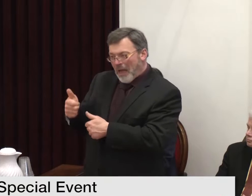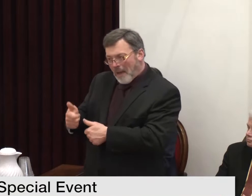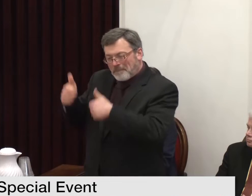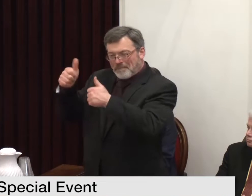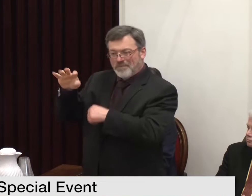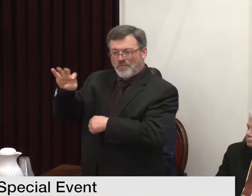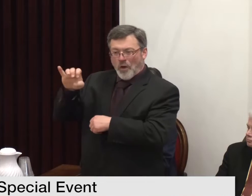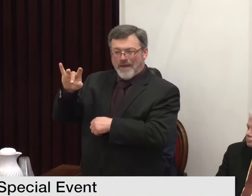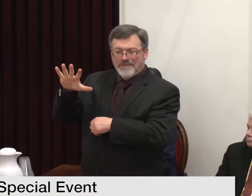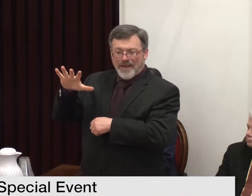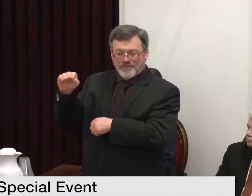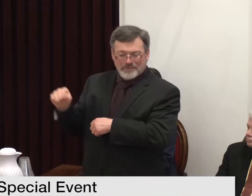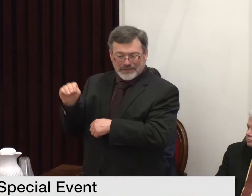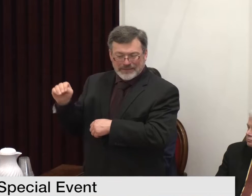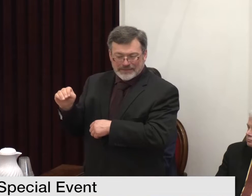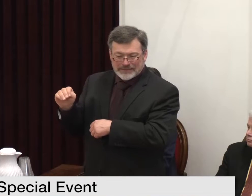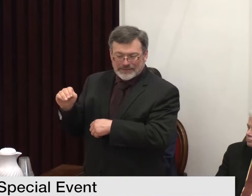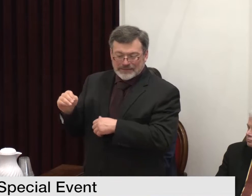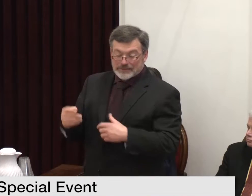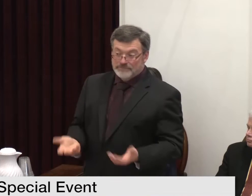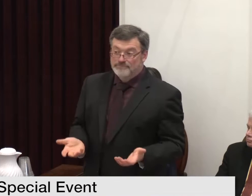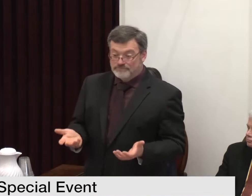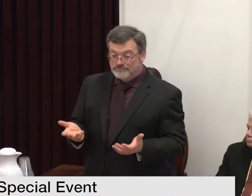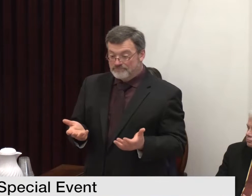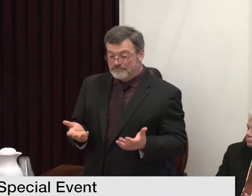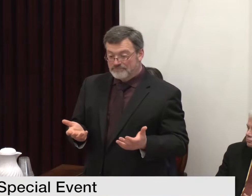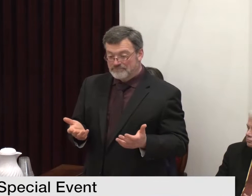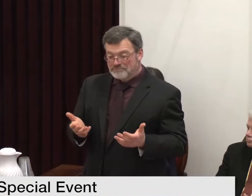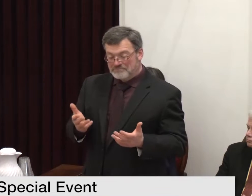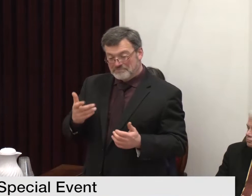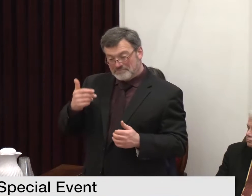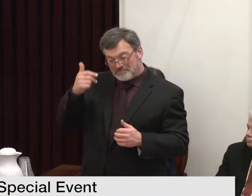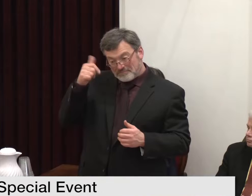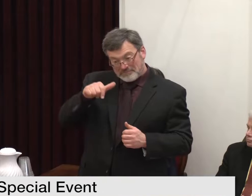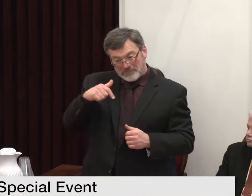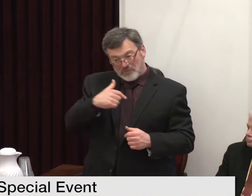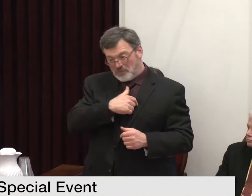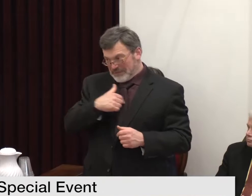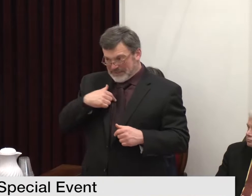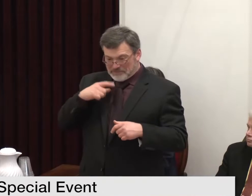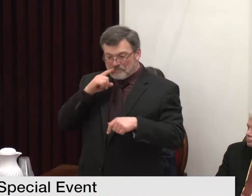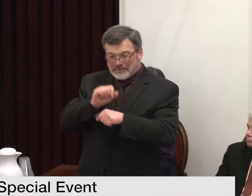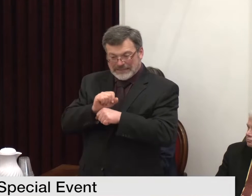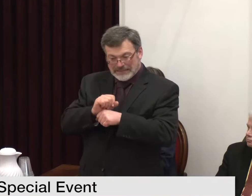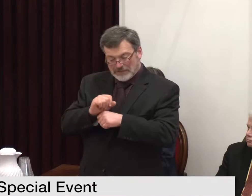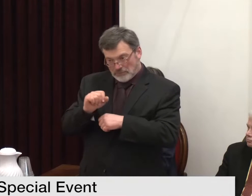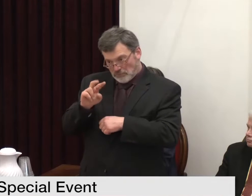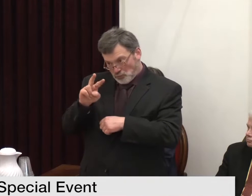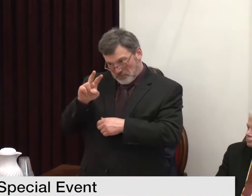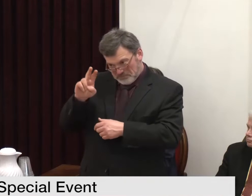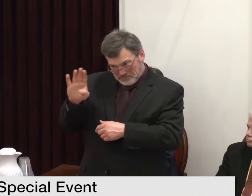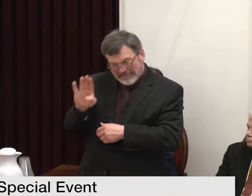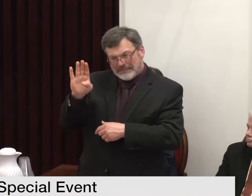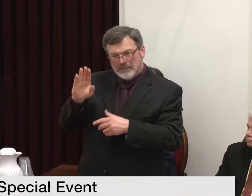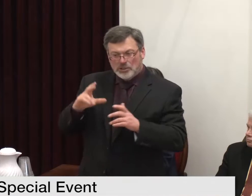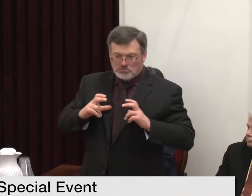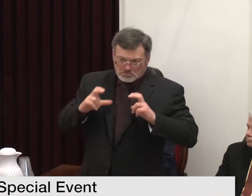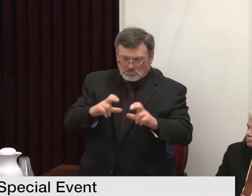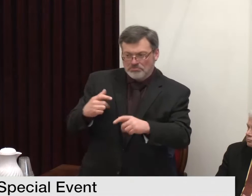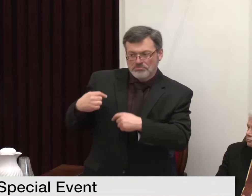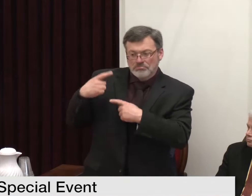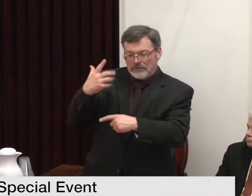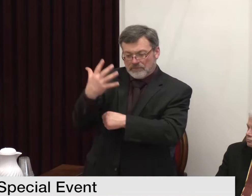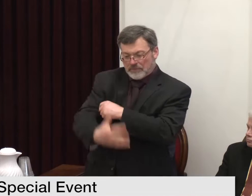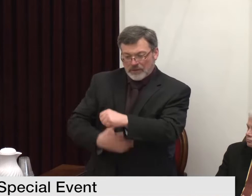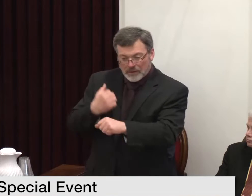reminder, we put almost $2 billion into it over the last 5 years. And the experts say we're still